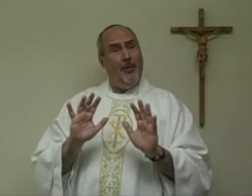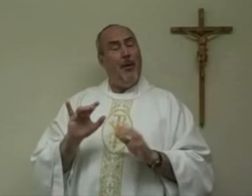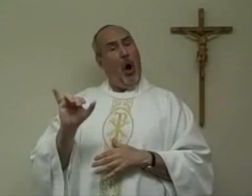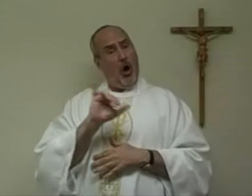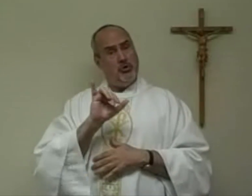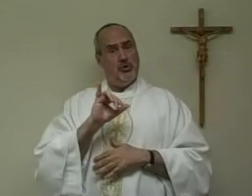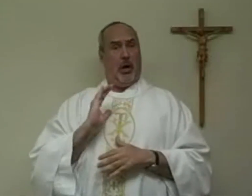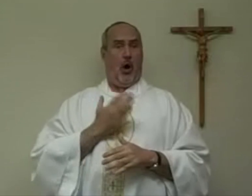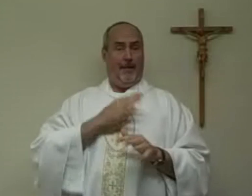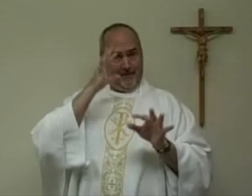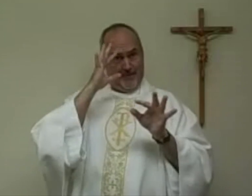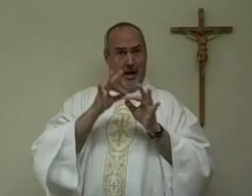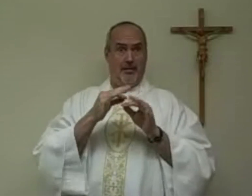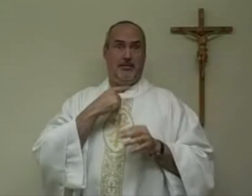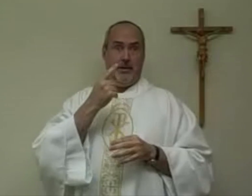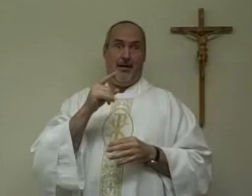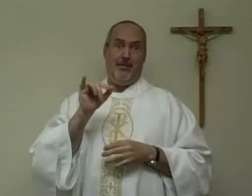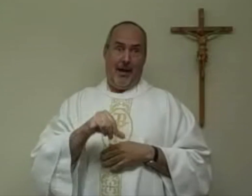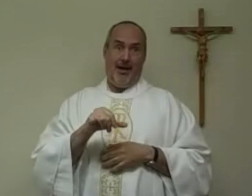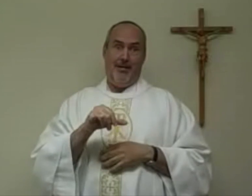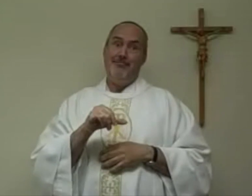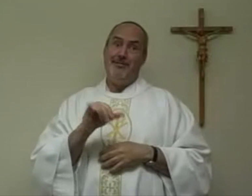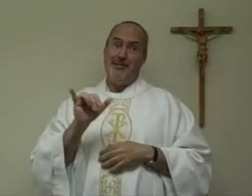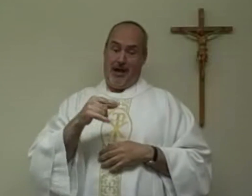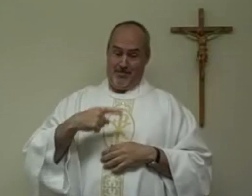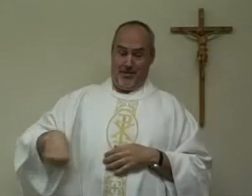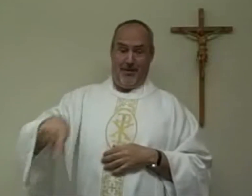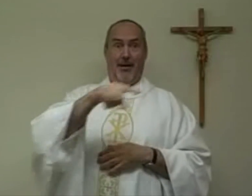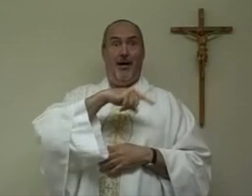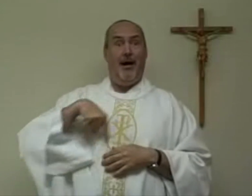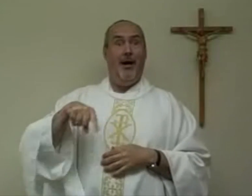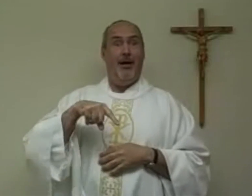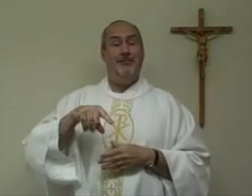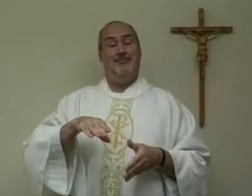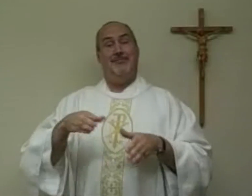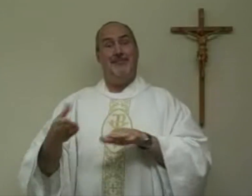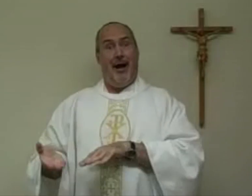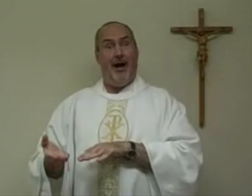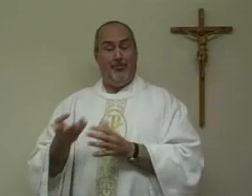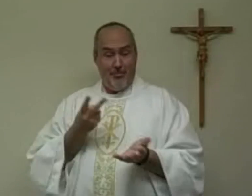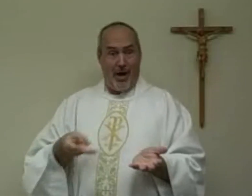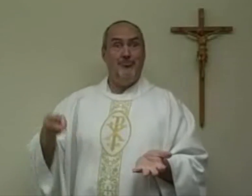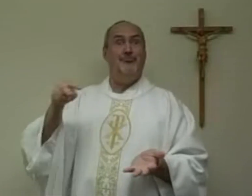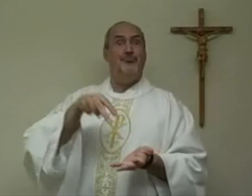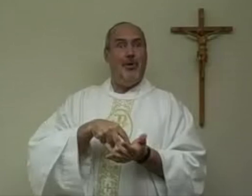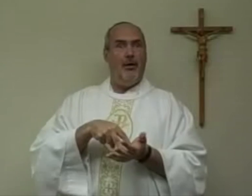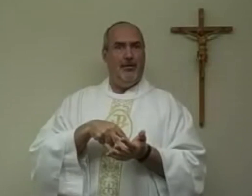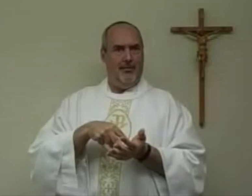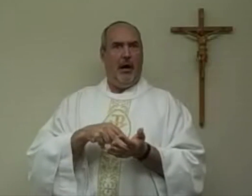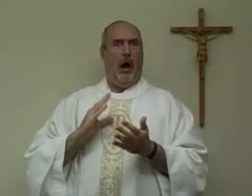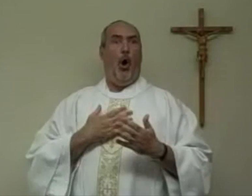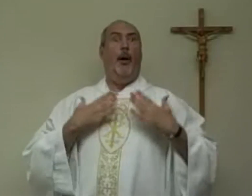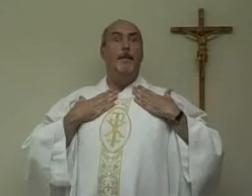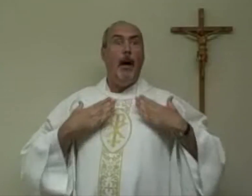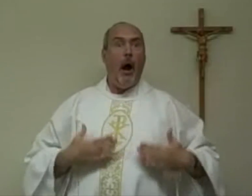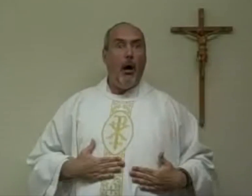And not only does Jesus transfigure, but we also, when we die and